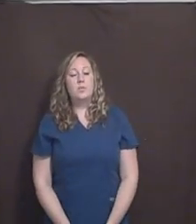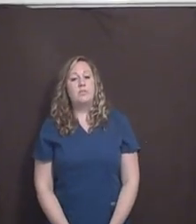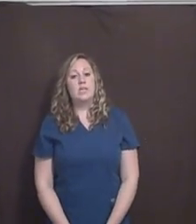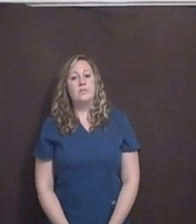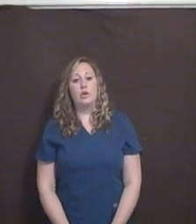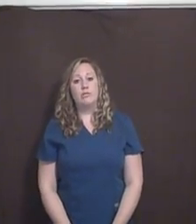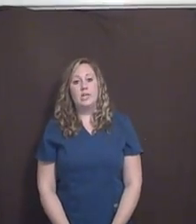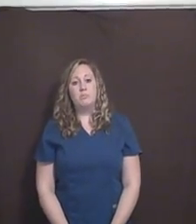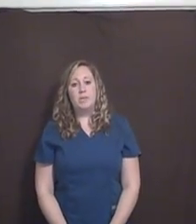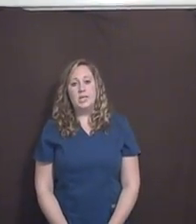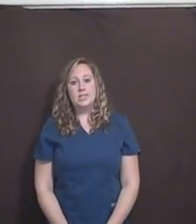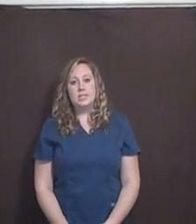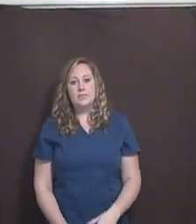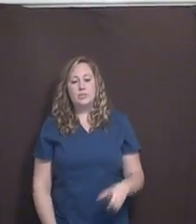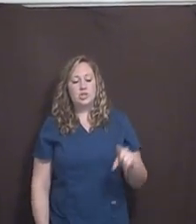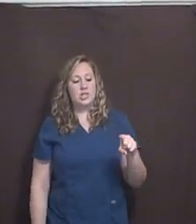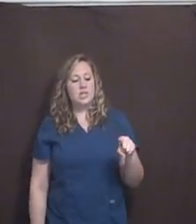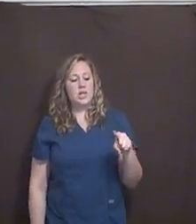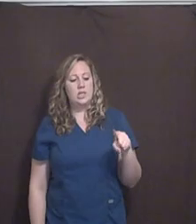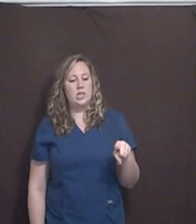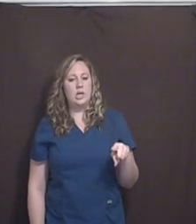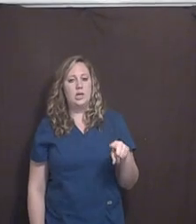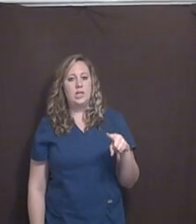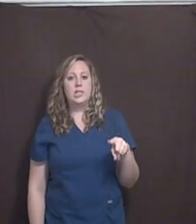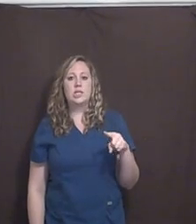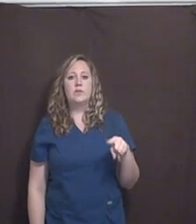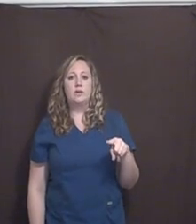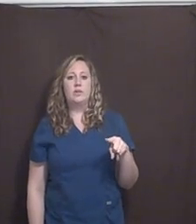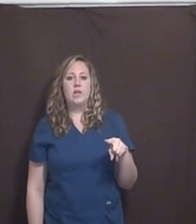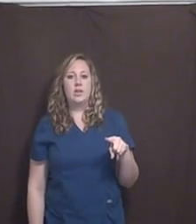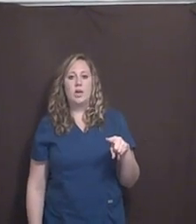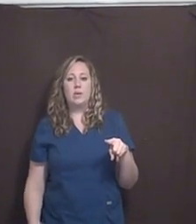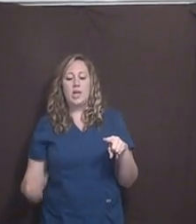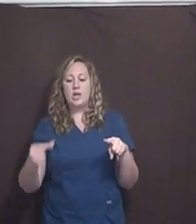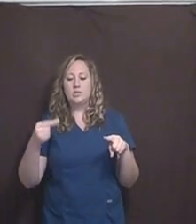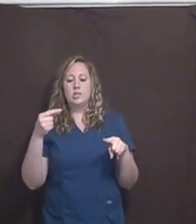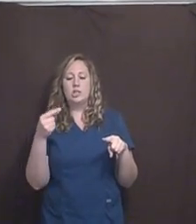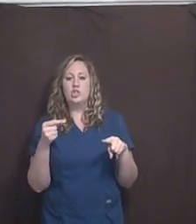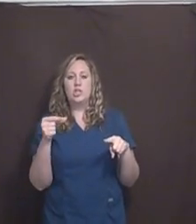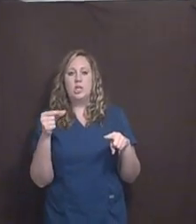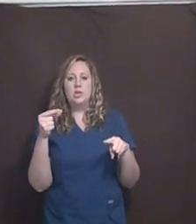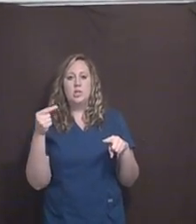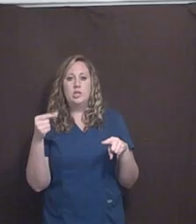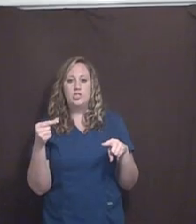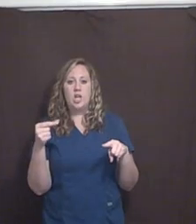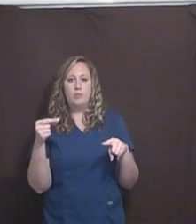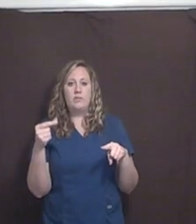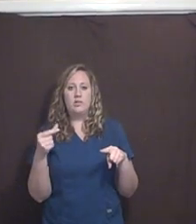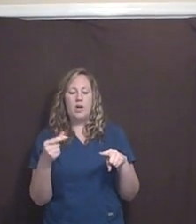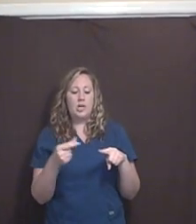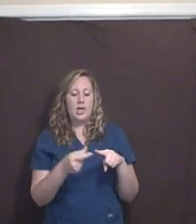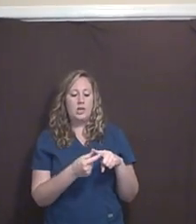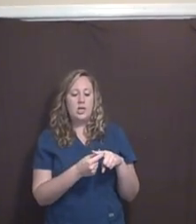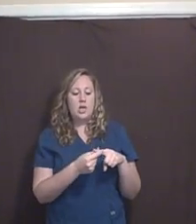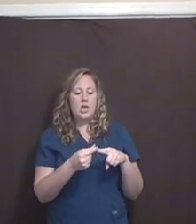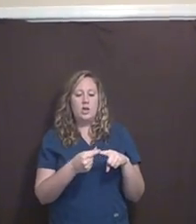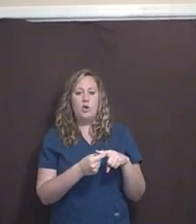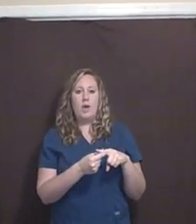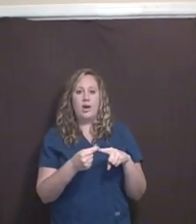We have the sign for green beans. So you're going to take the index finger of your non-dominant hand, the G shape of your dominant hand, and go back